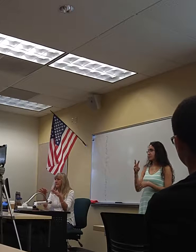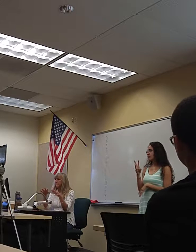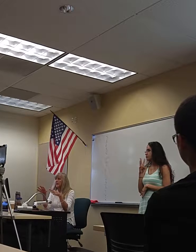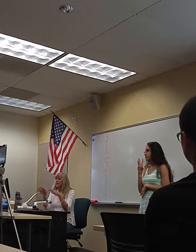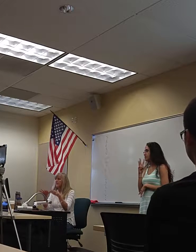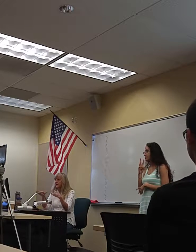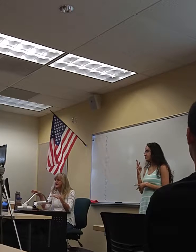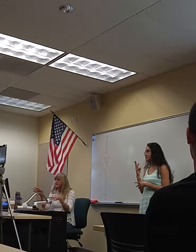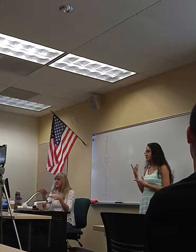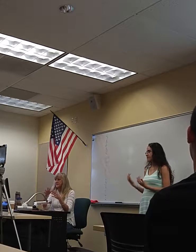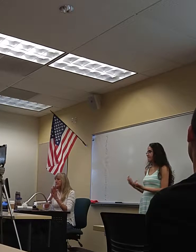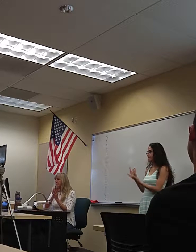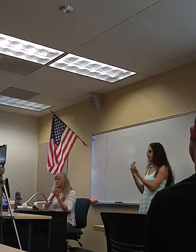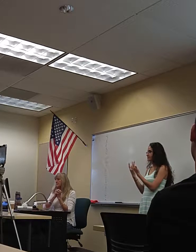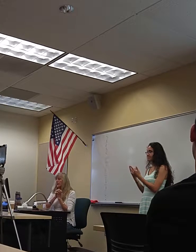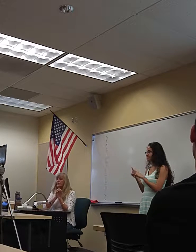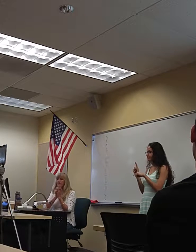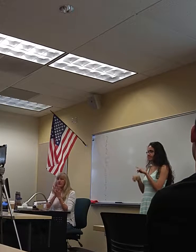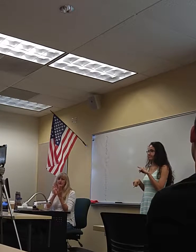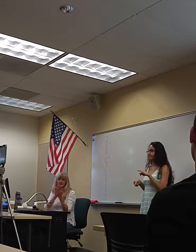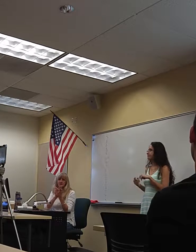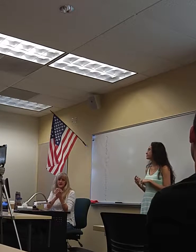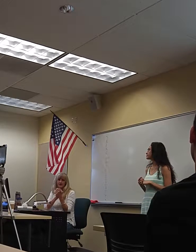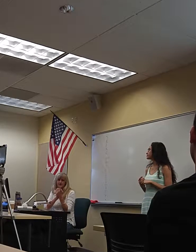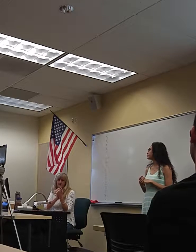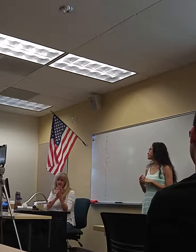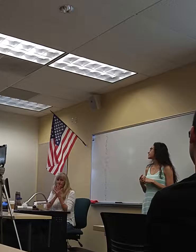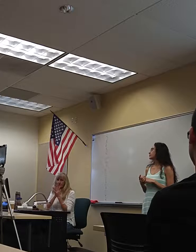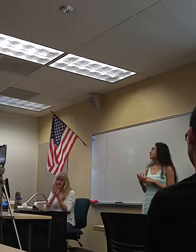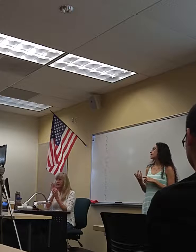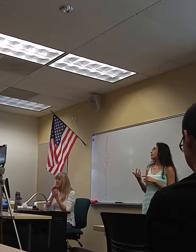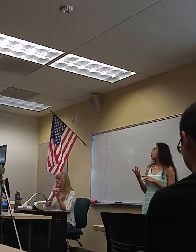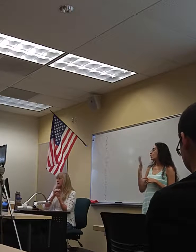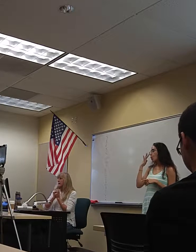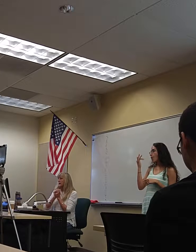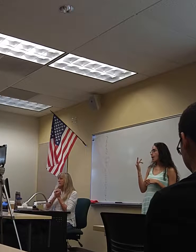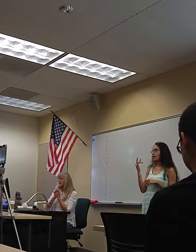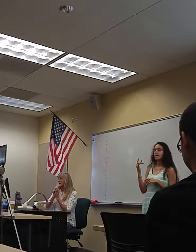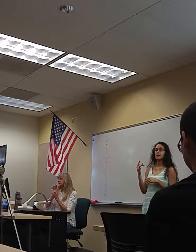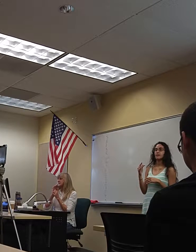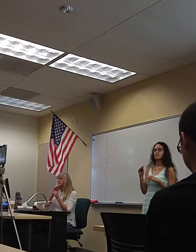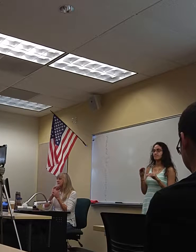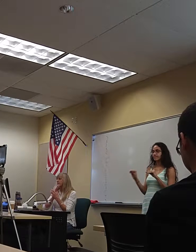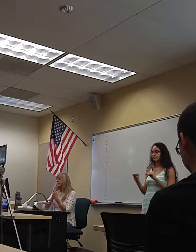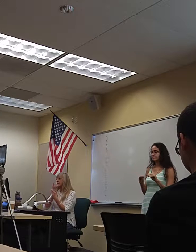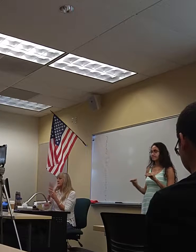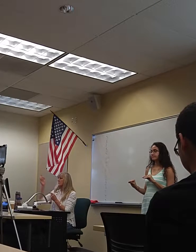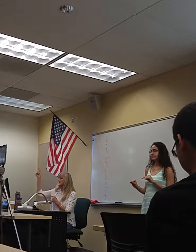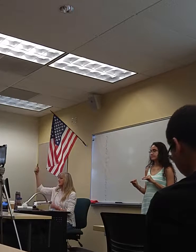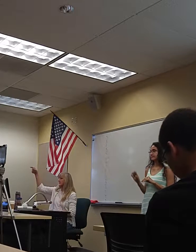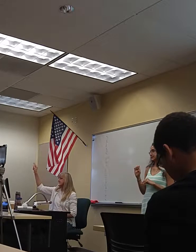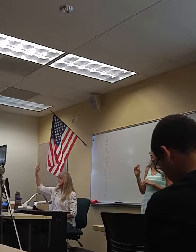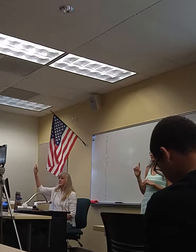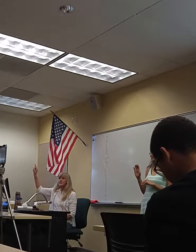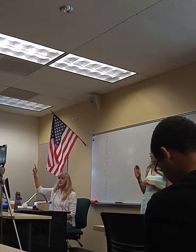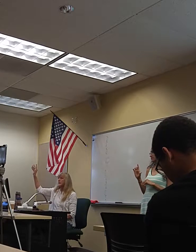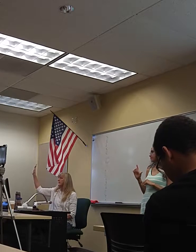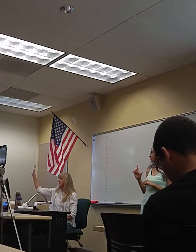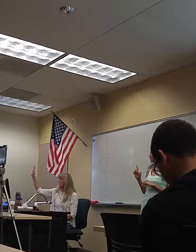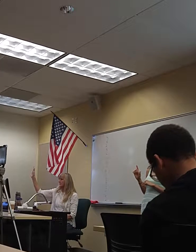of placement, and that's why APCLs are a different kind of thing. Because literally when we say the sun and then we